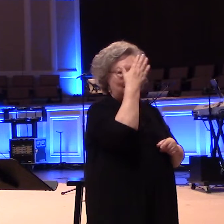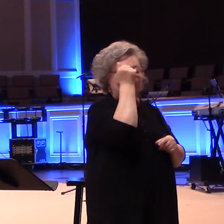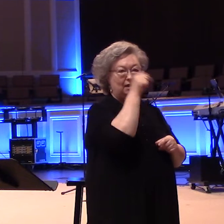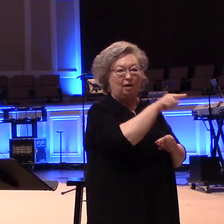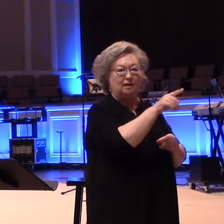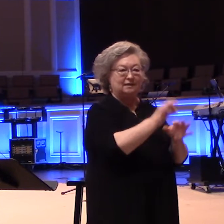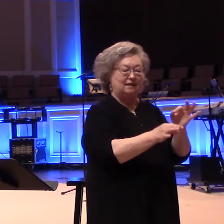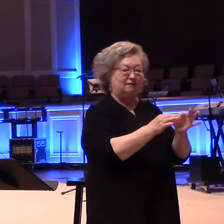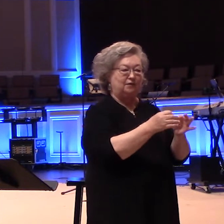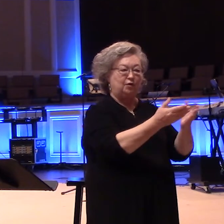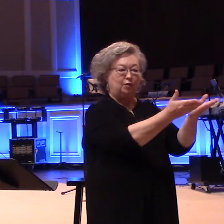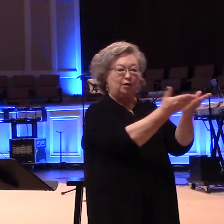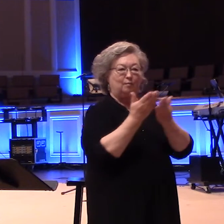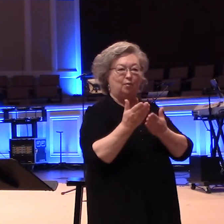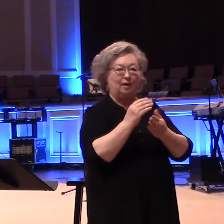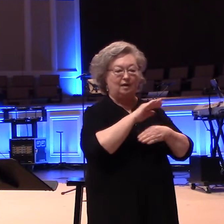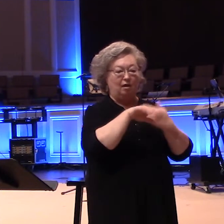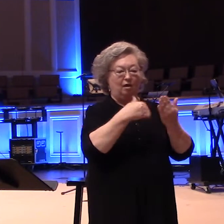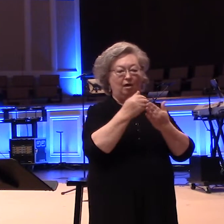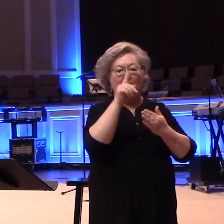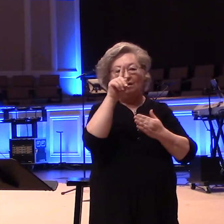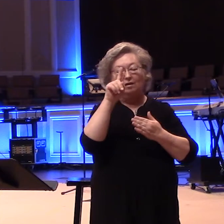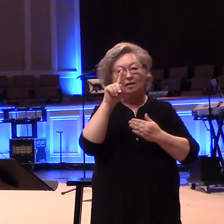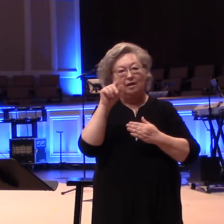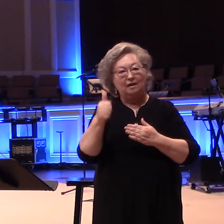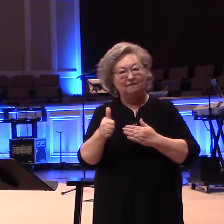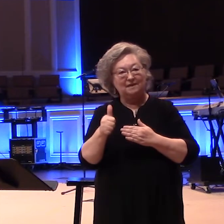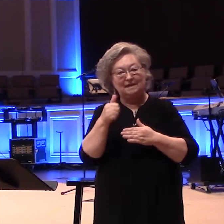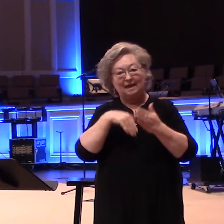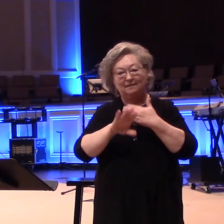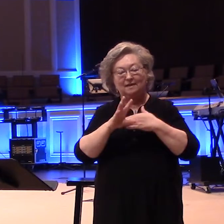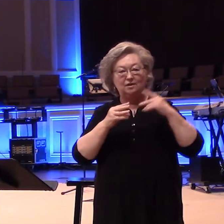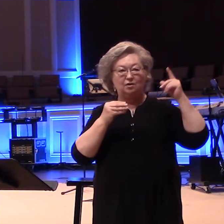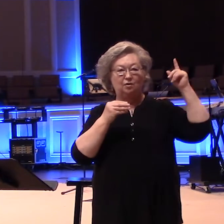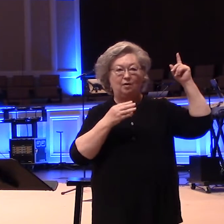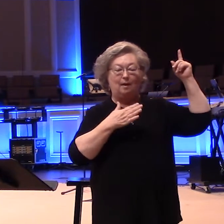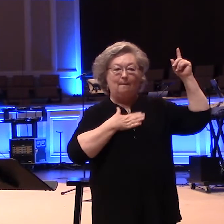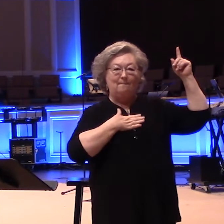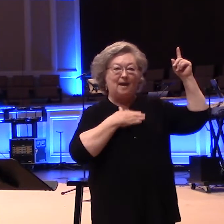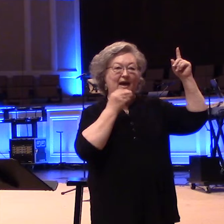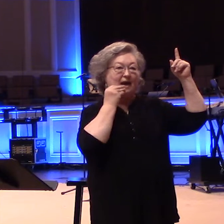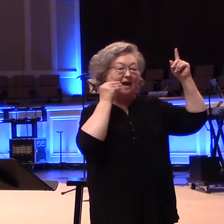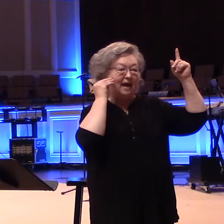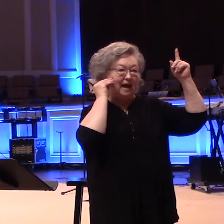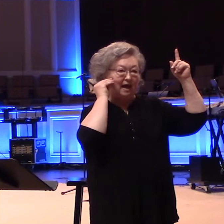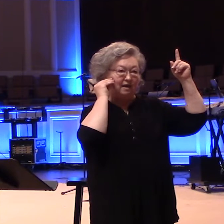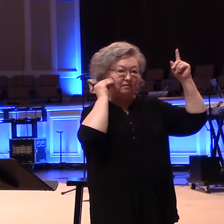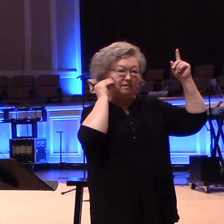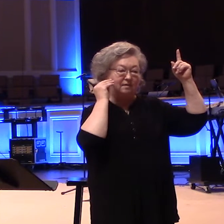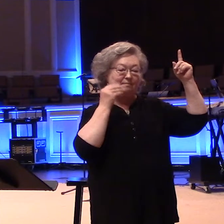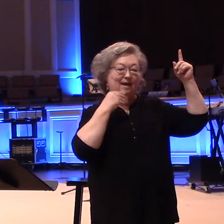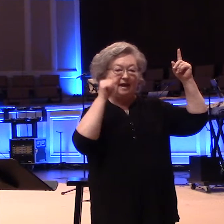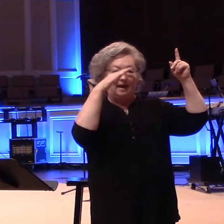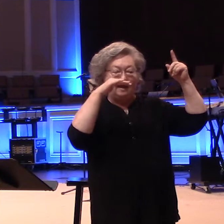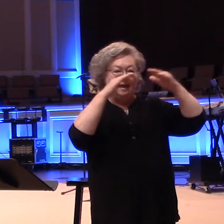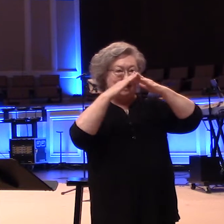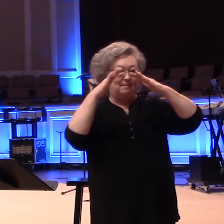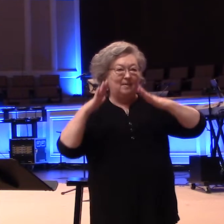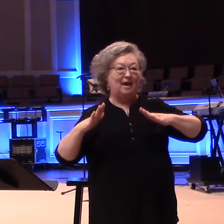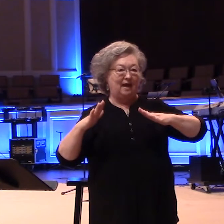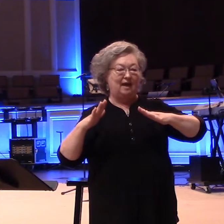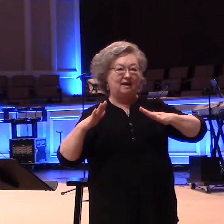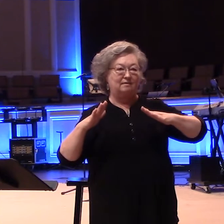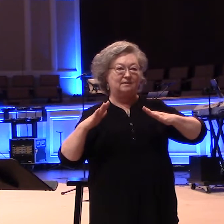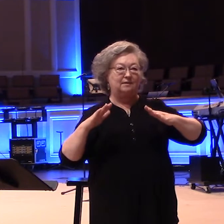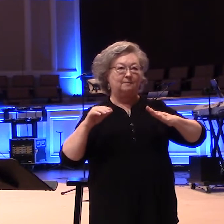storehouse so that there may be food in my house. And test me now in this. The only time the Lord says